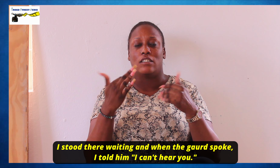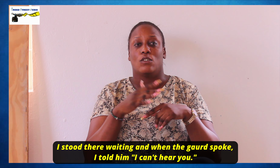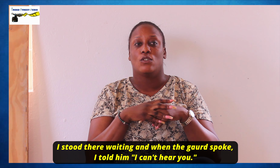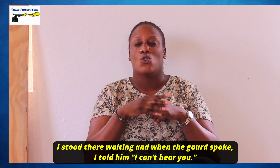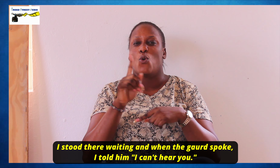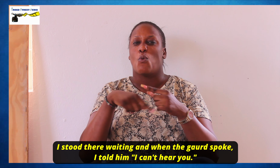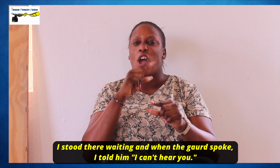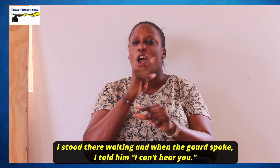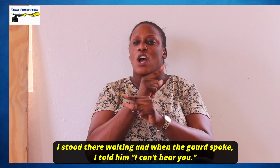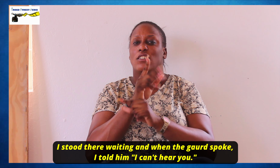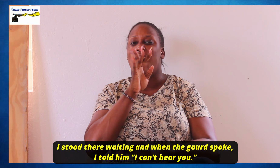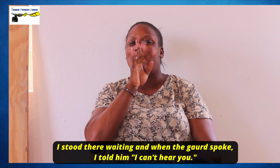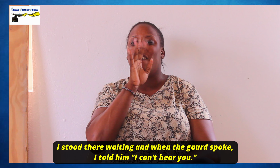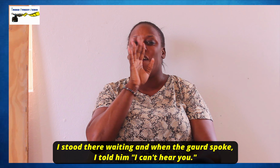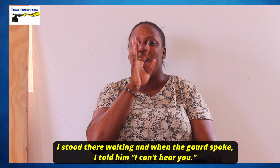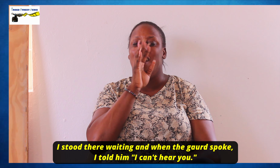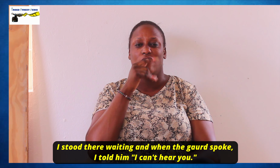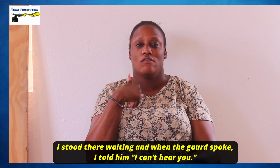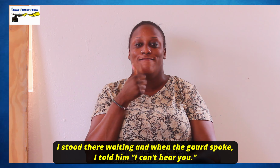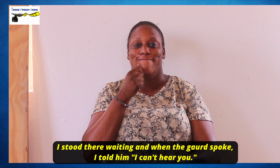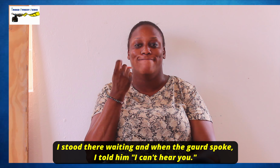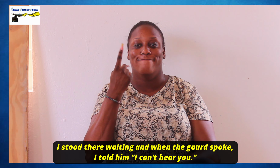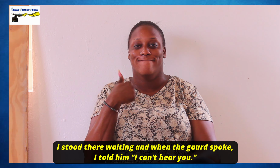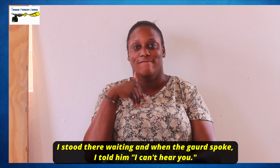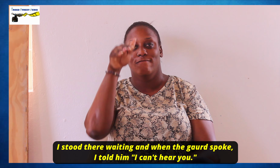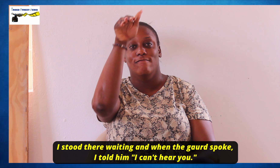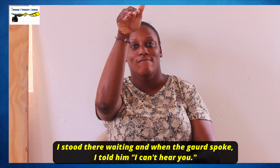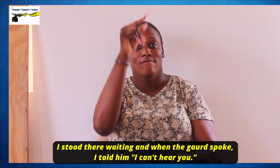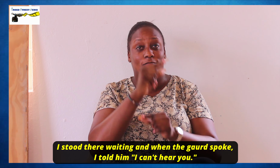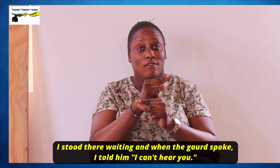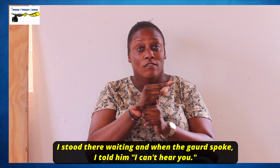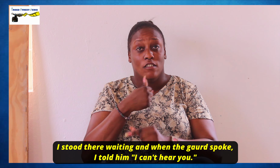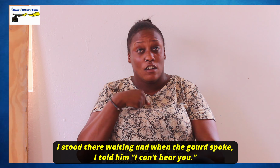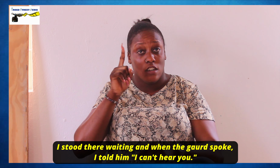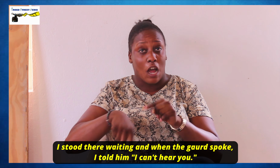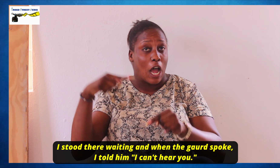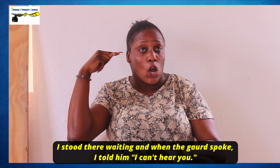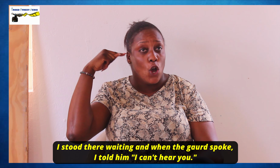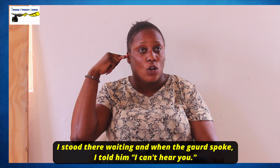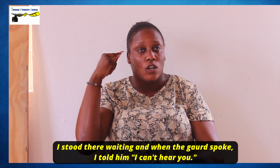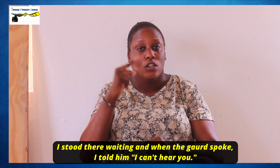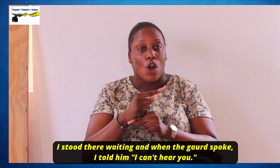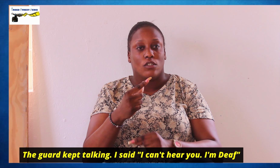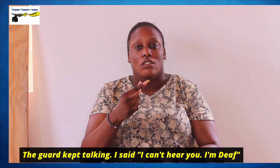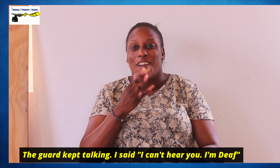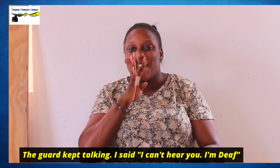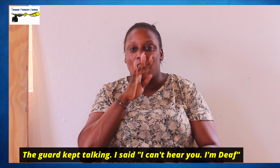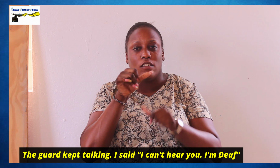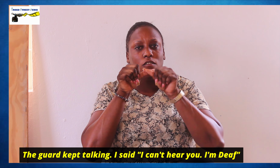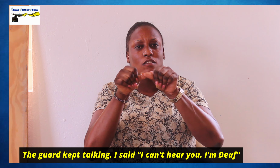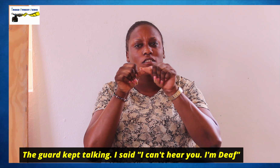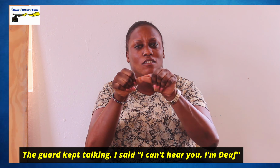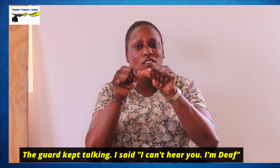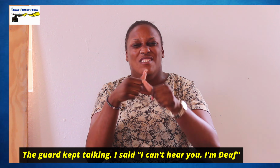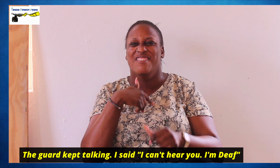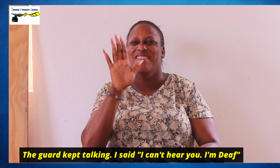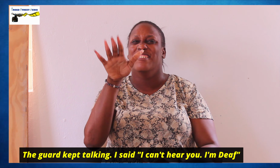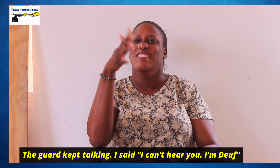stood there waiting, and when the guard spoke, I told him, I can't hear you. The guard kept talking.